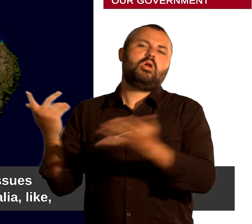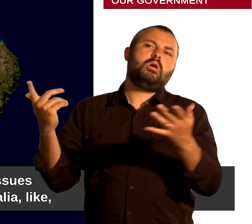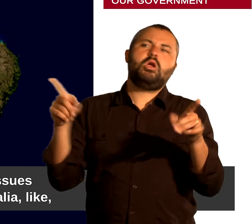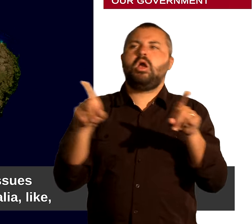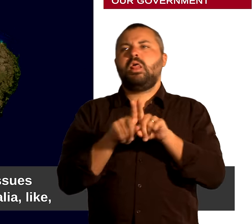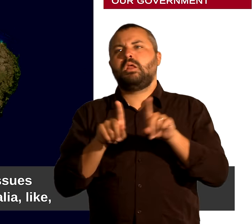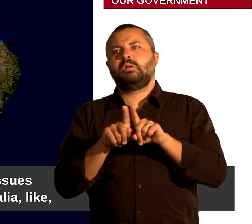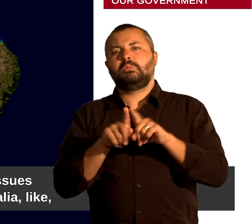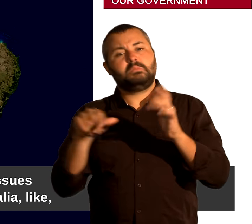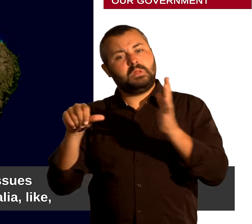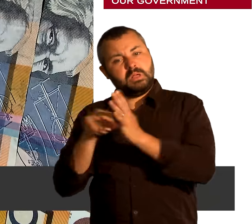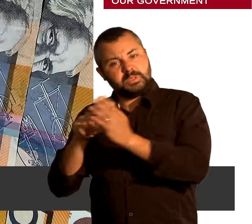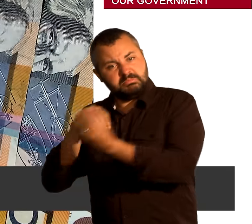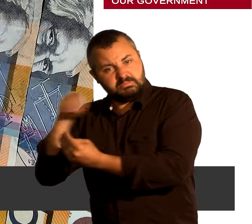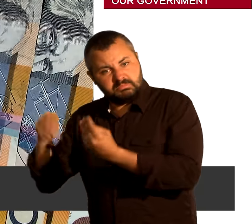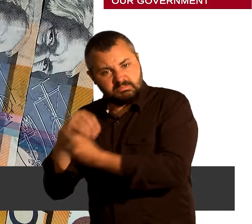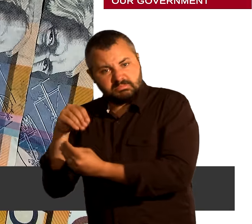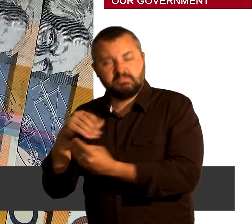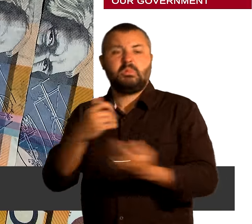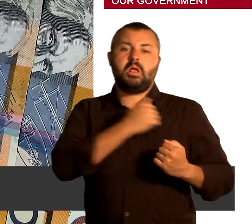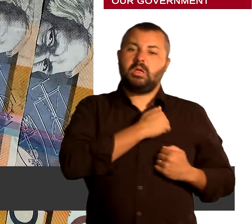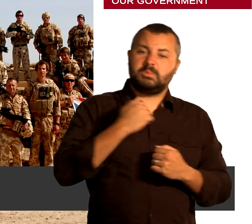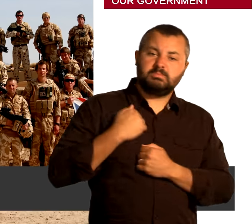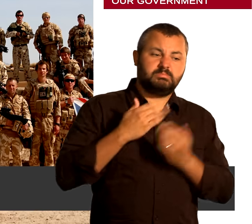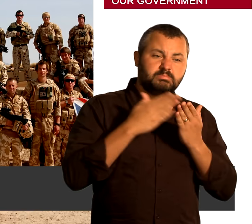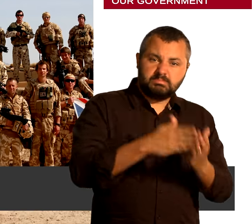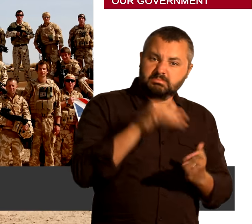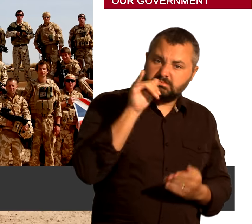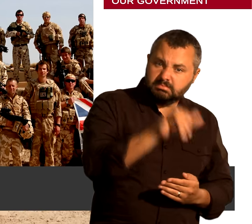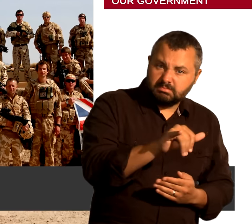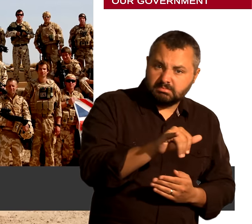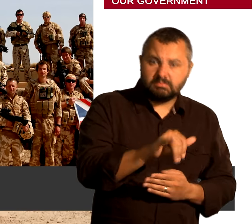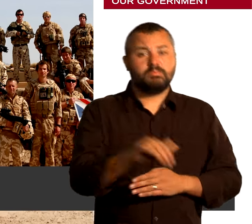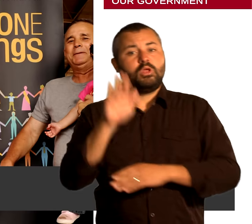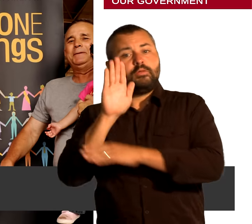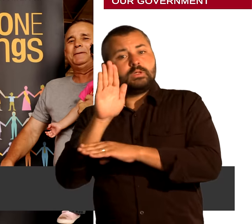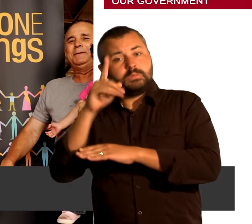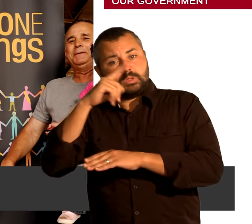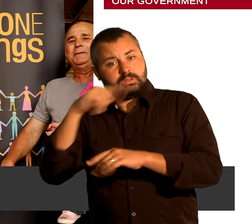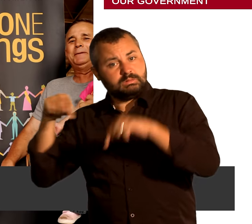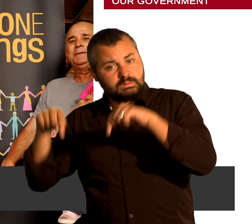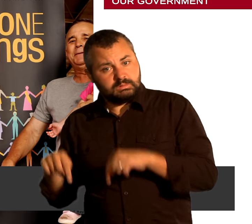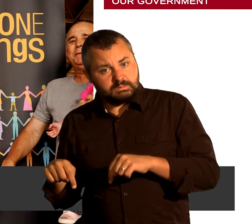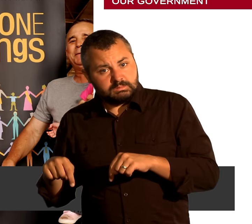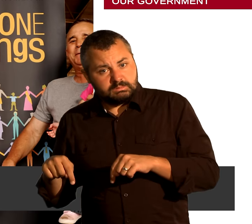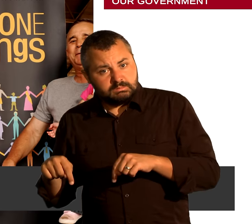like... The economy. Military. Immigration.